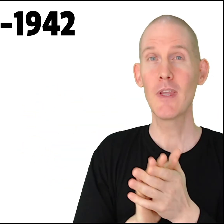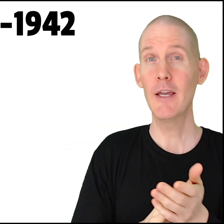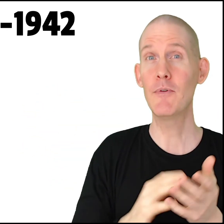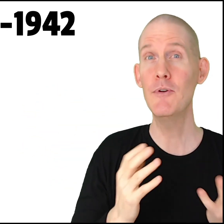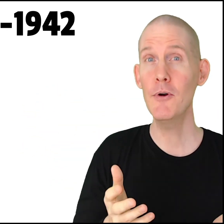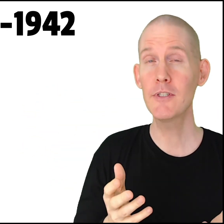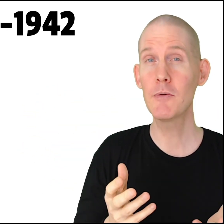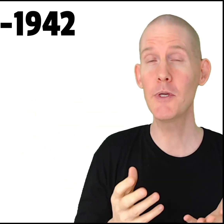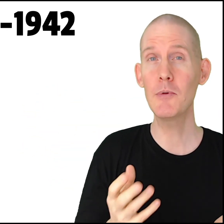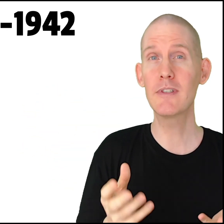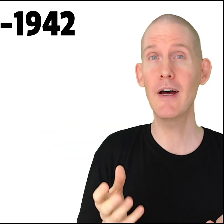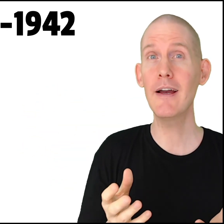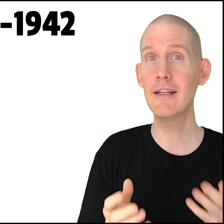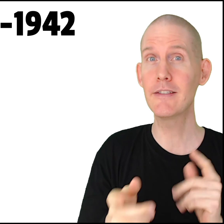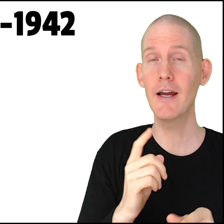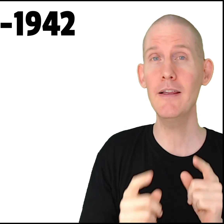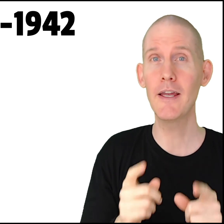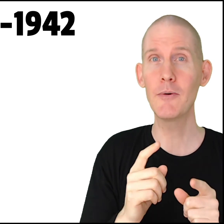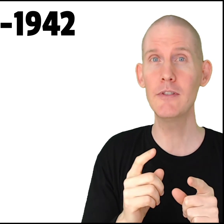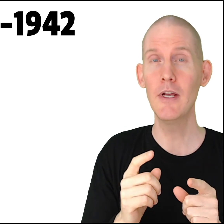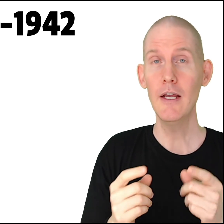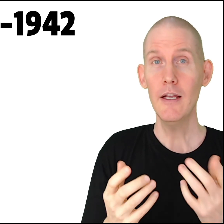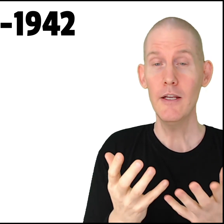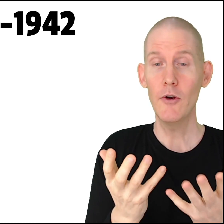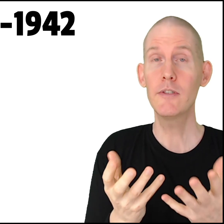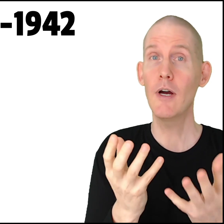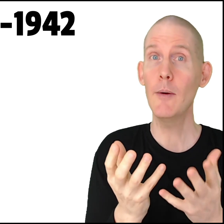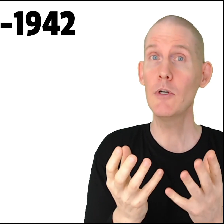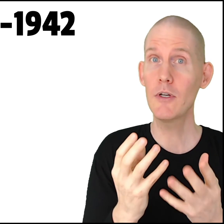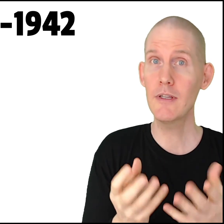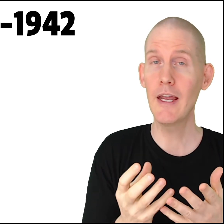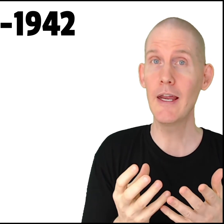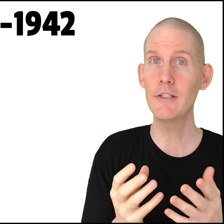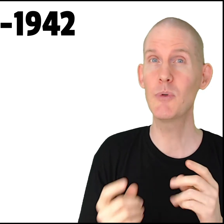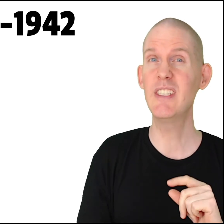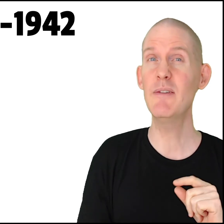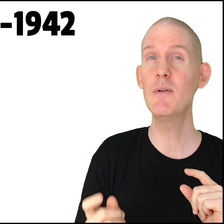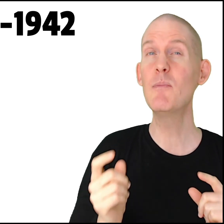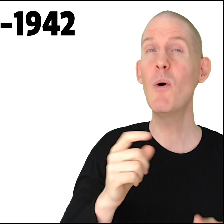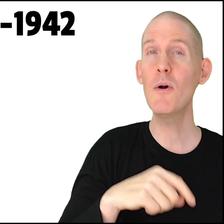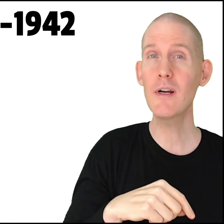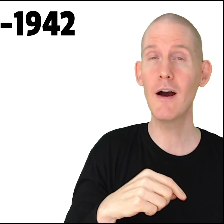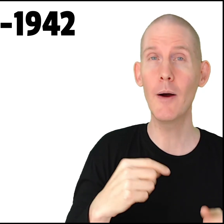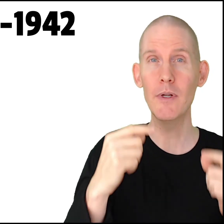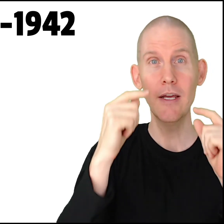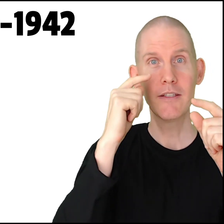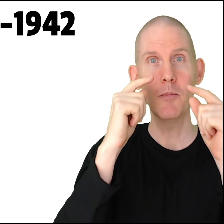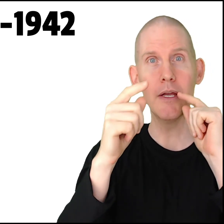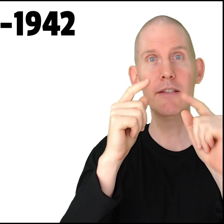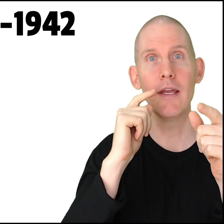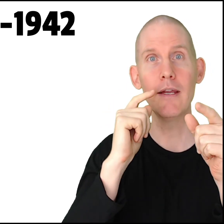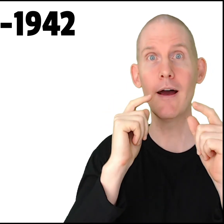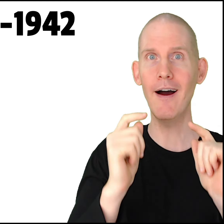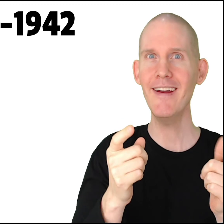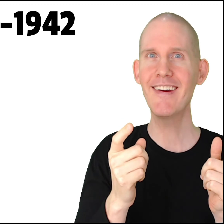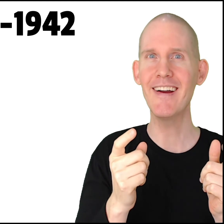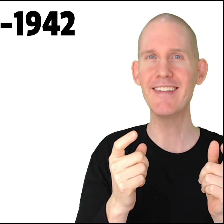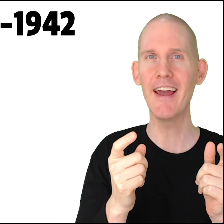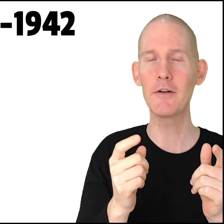If you notice when people are talking in sign language, you know, it's common to look at the hands, but it's even more common to maintain eye contact.